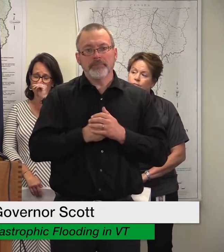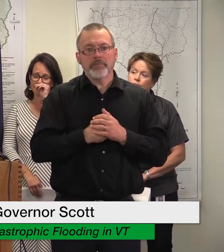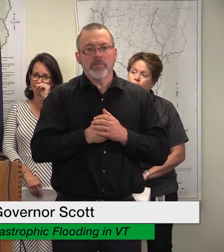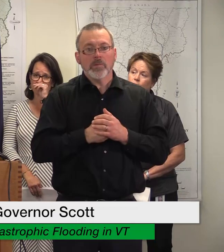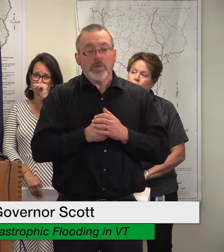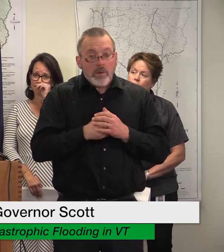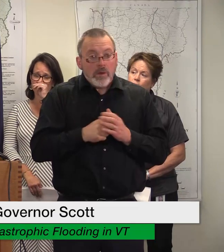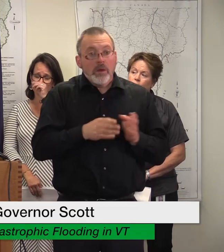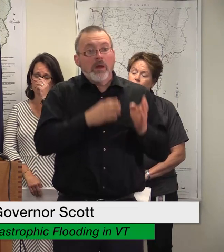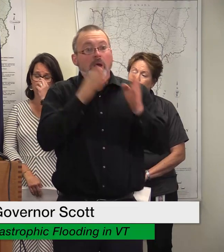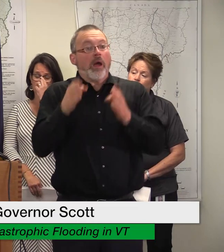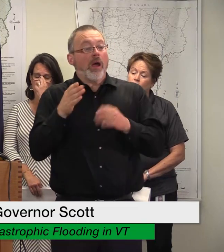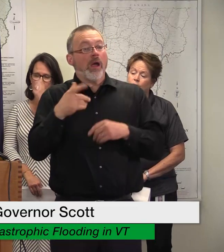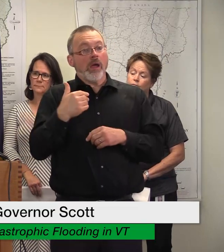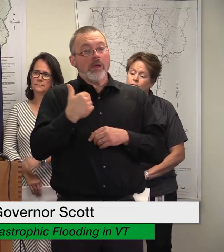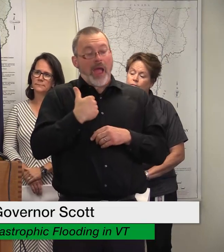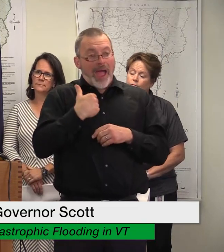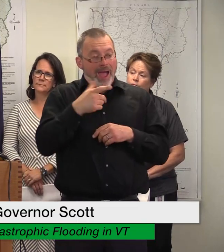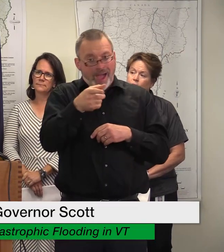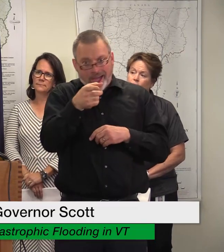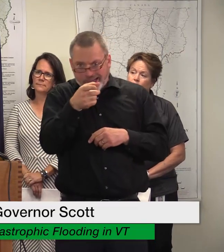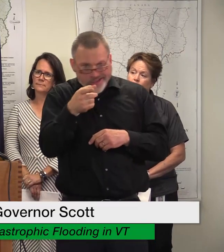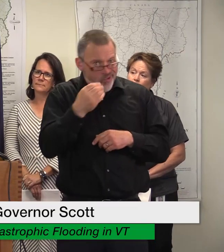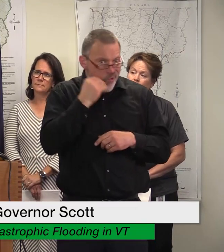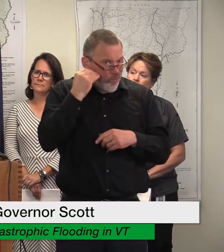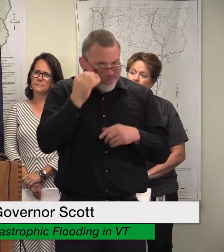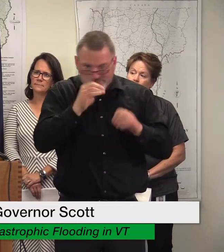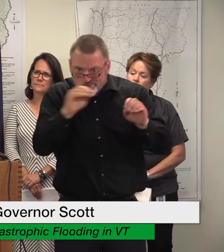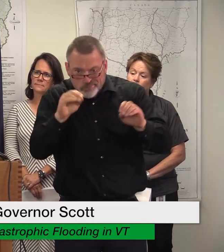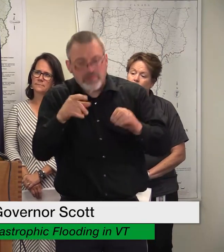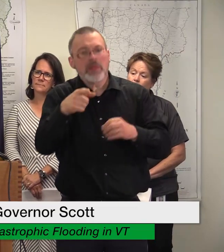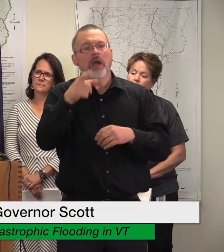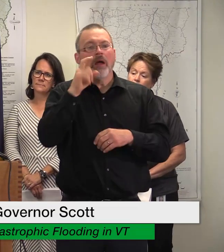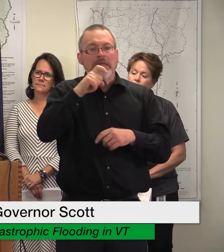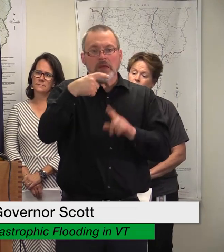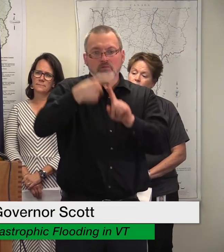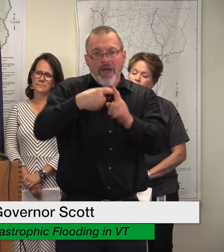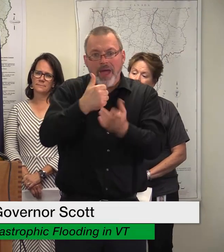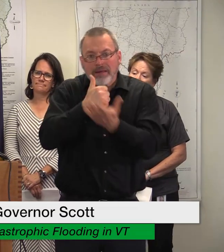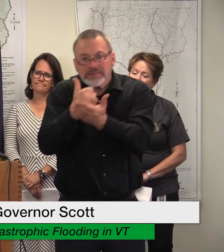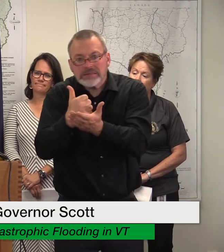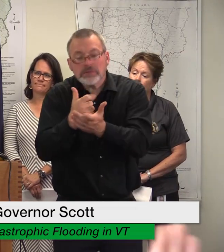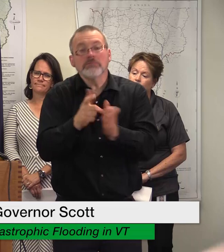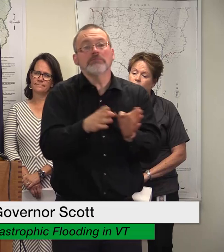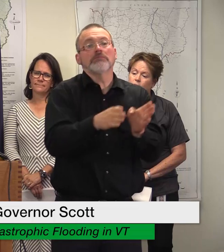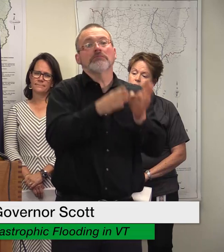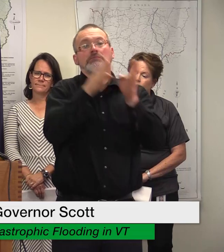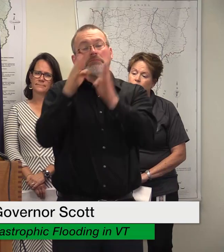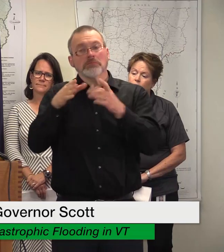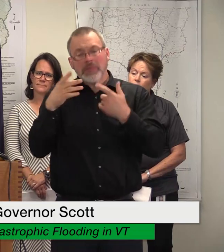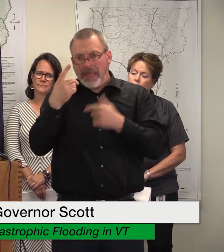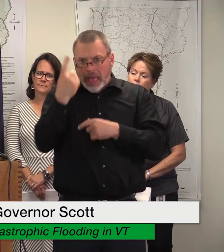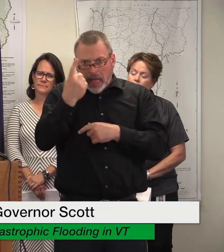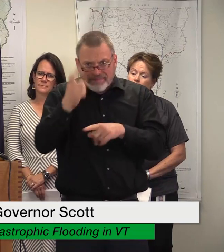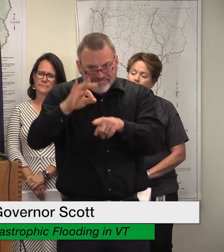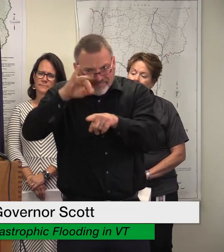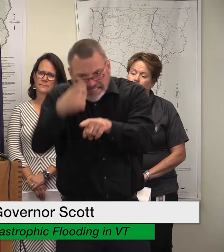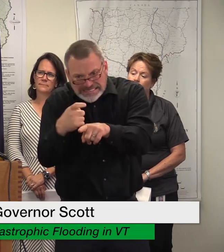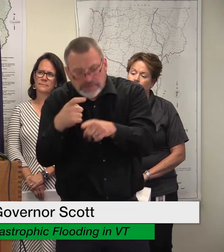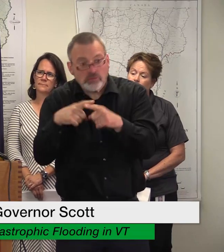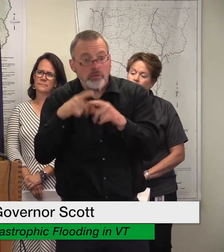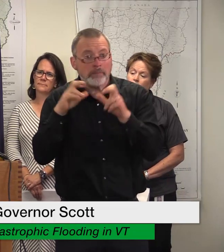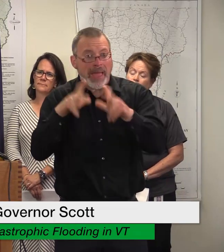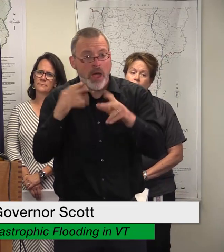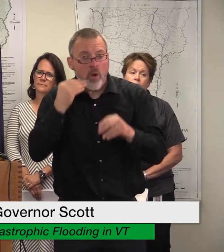homes, as well as funding to make their homes safe, sanitary, and functional. FEMA can also